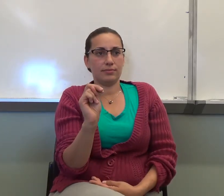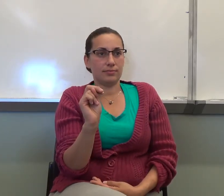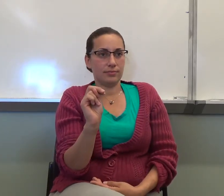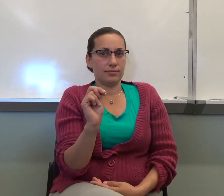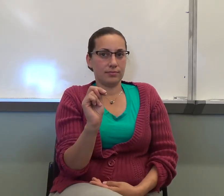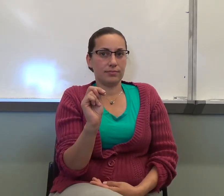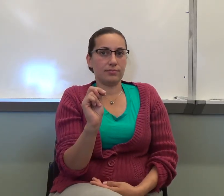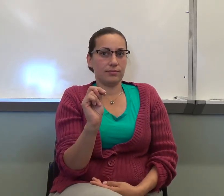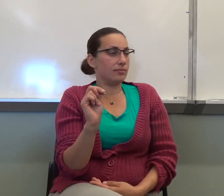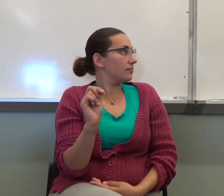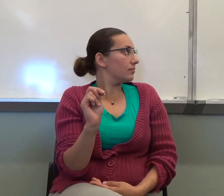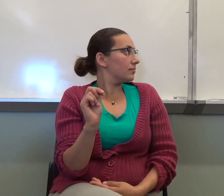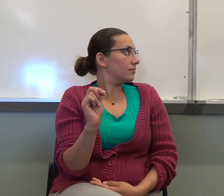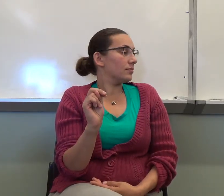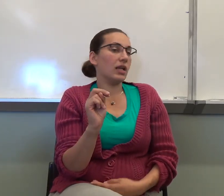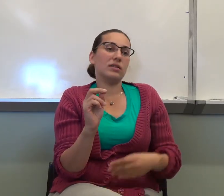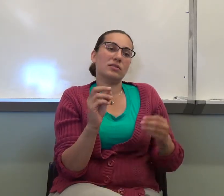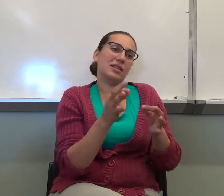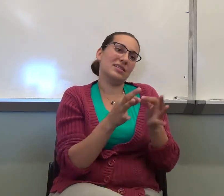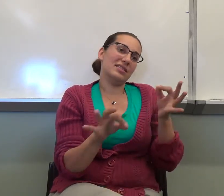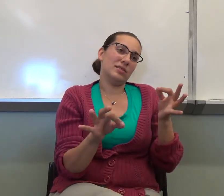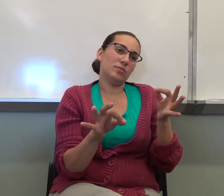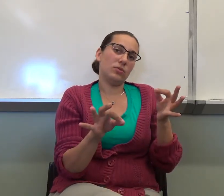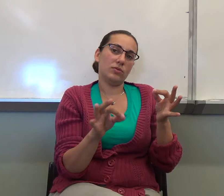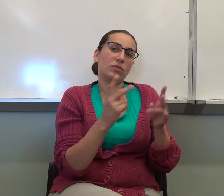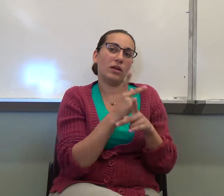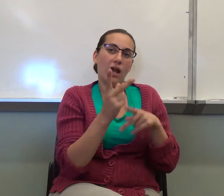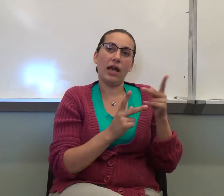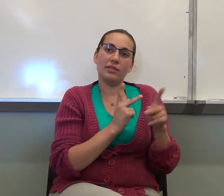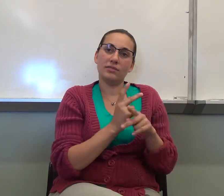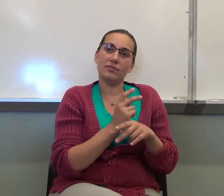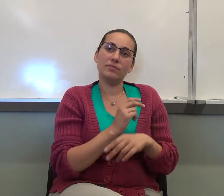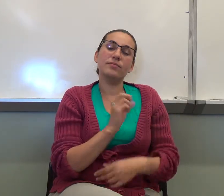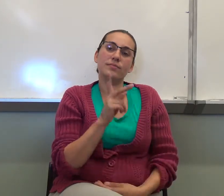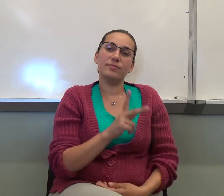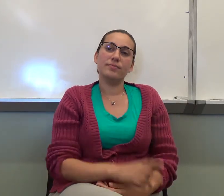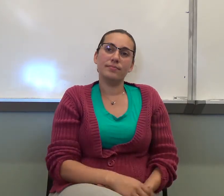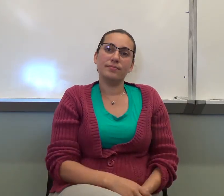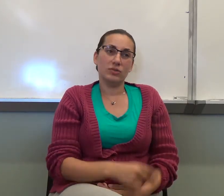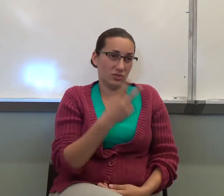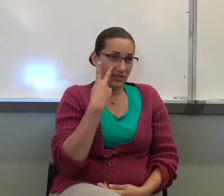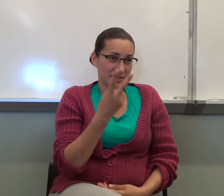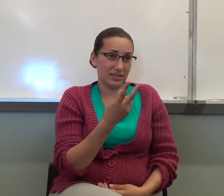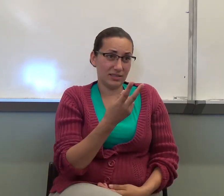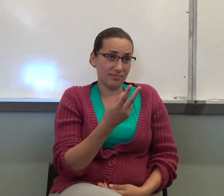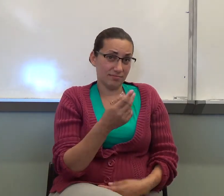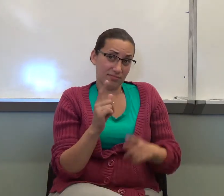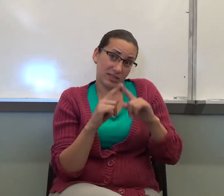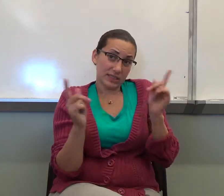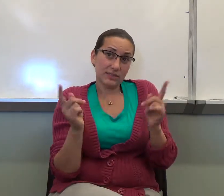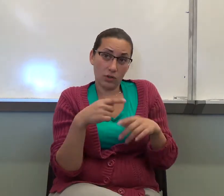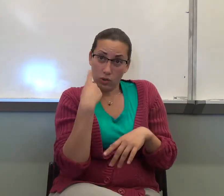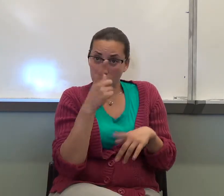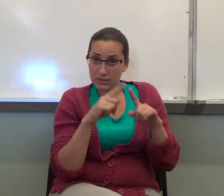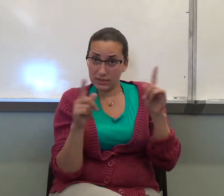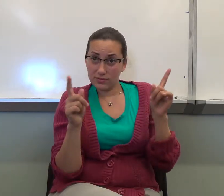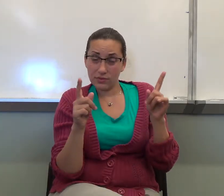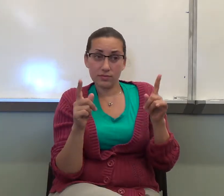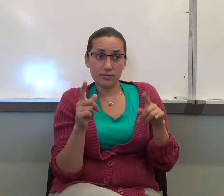that would be the simplification of this thing. It simplifies to that. And you can see there's quite a difference. You know, you're down here at 2 terms instead of 4